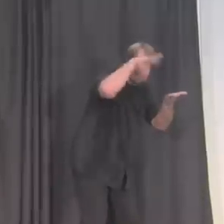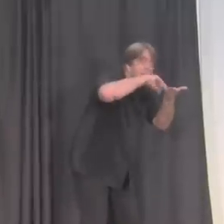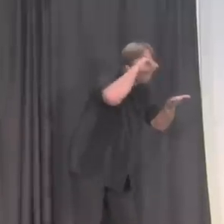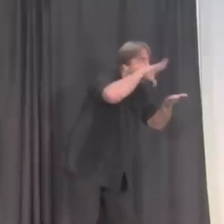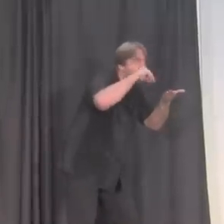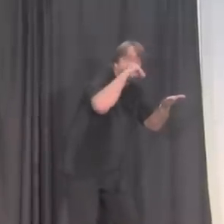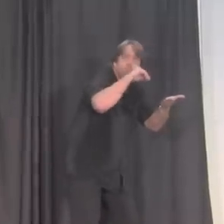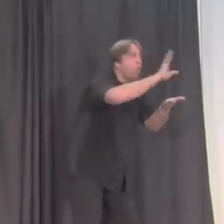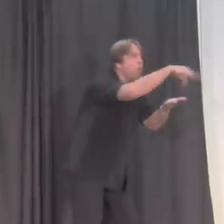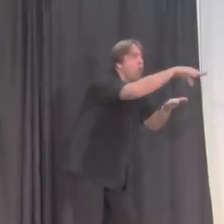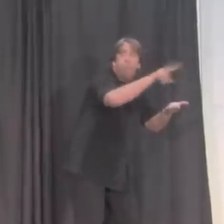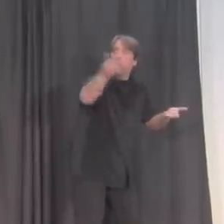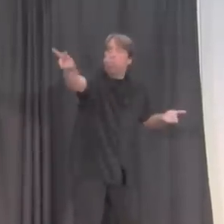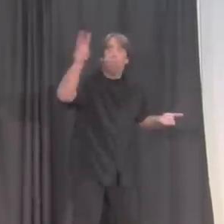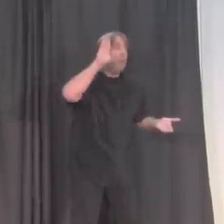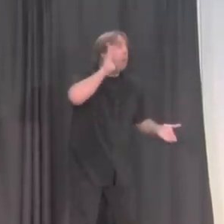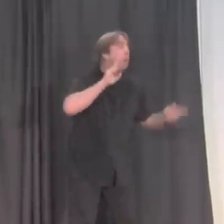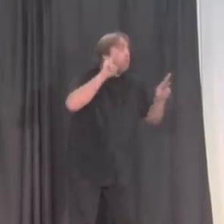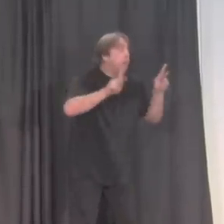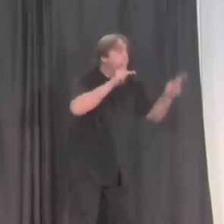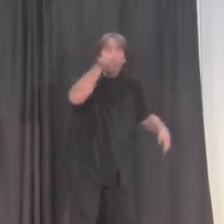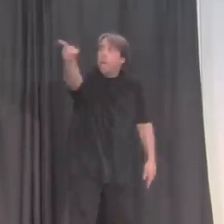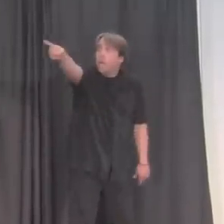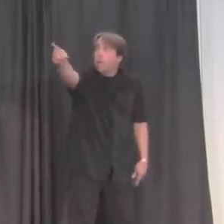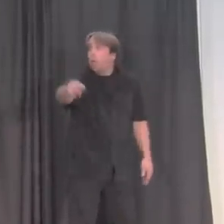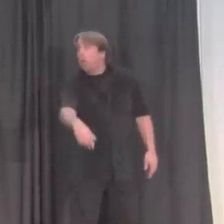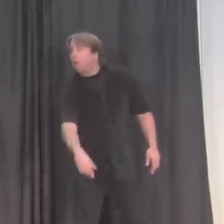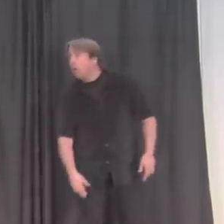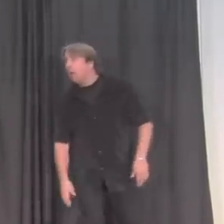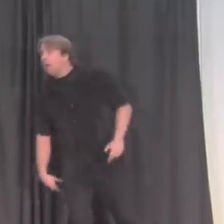Learning, learning, learning. Hey, look, a brown person.